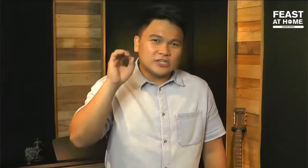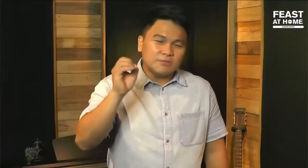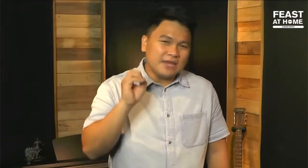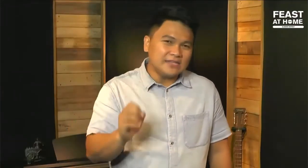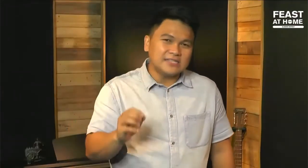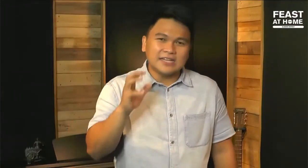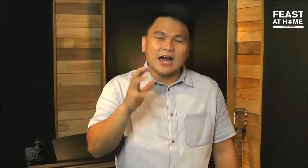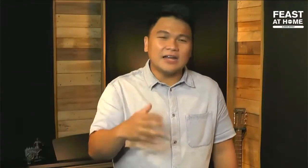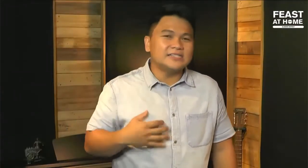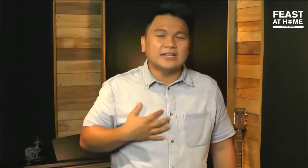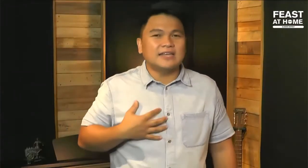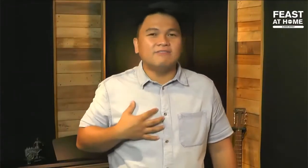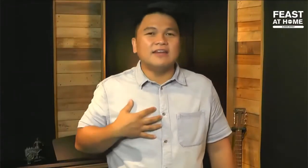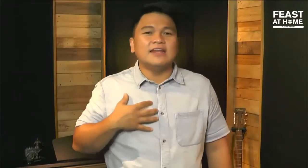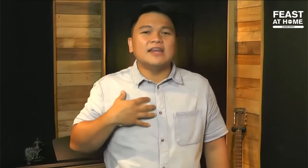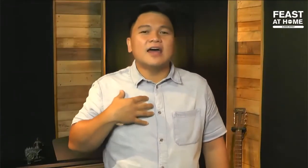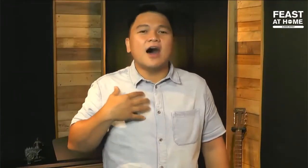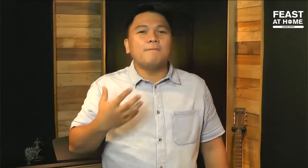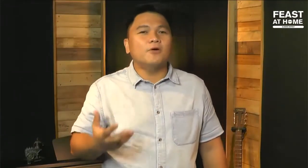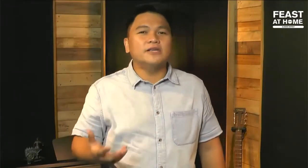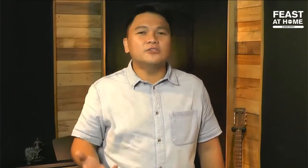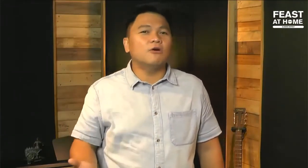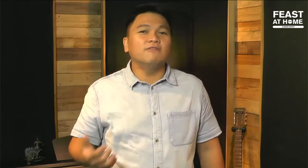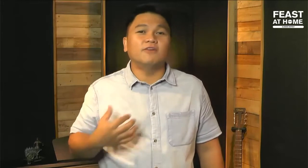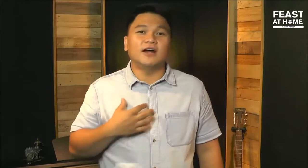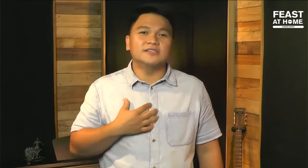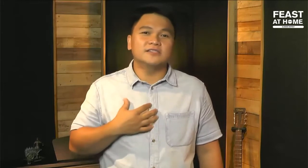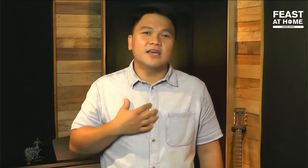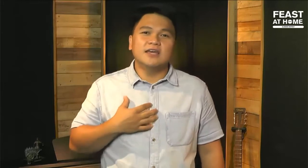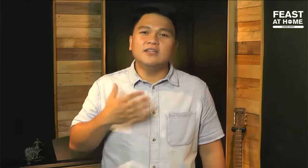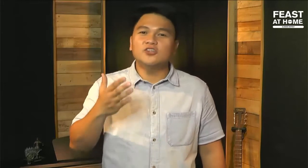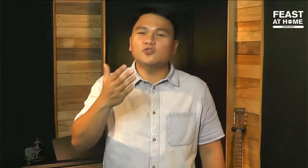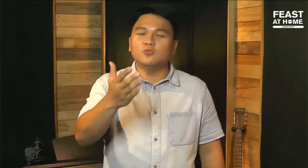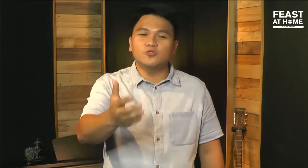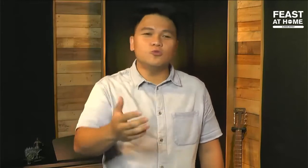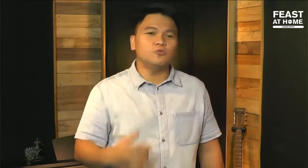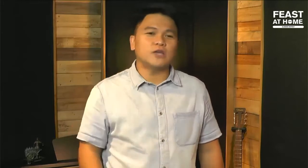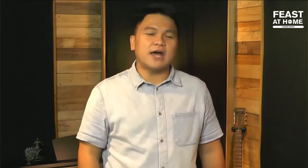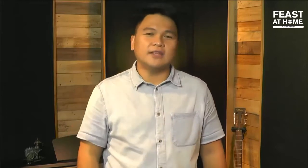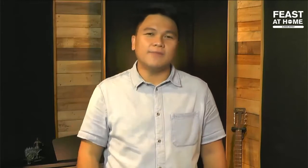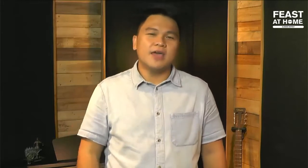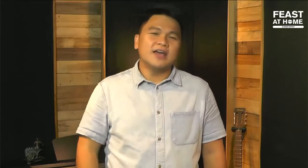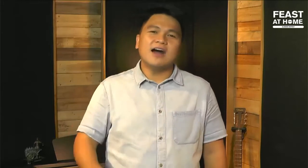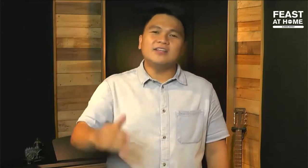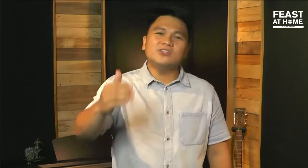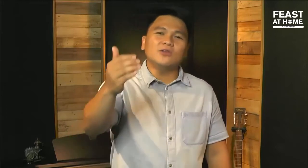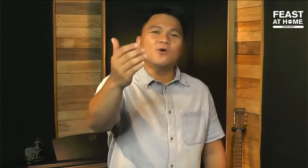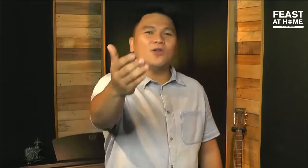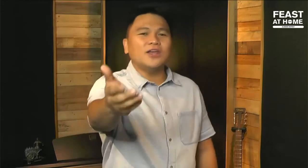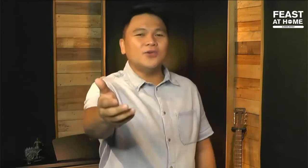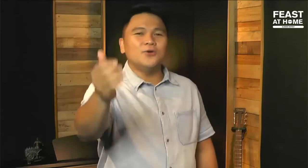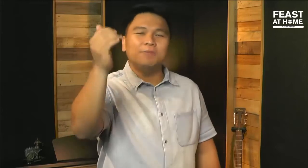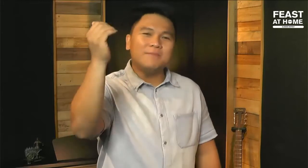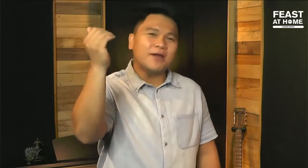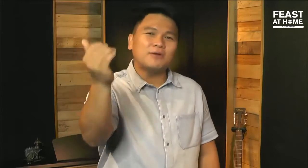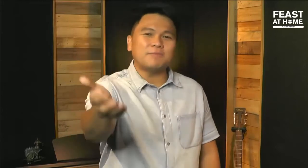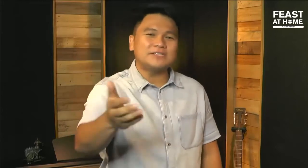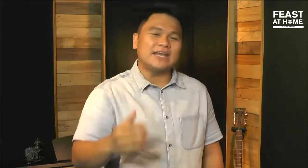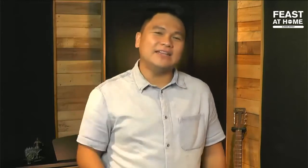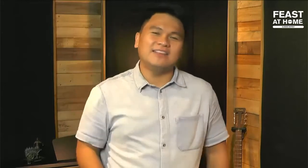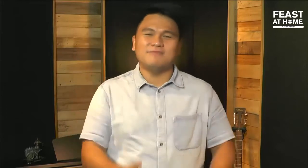It just means that God has not given up on His call for us. Hindi siya sumusuko sa atin. God is still calling you, be